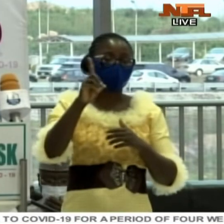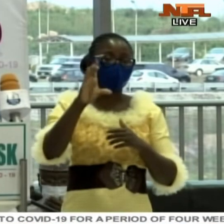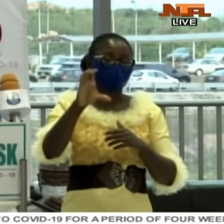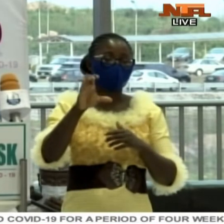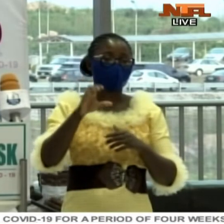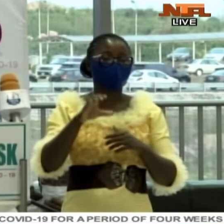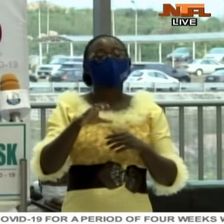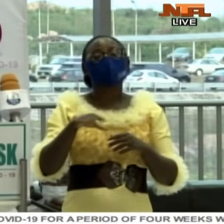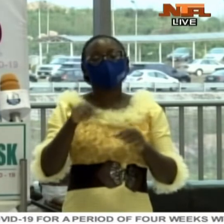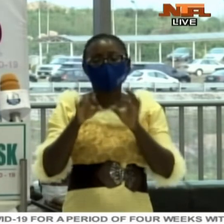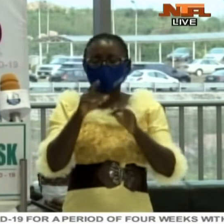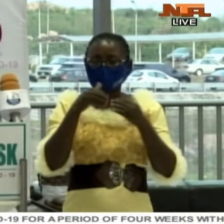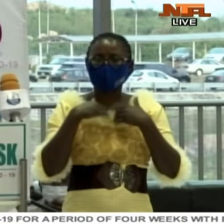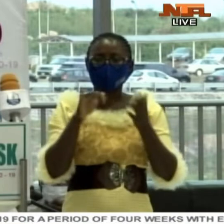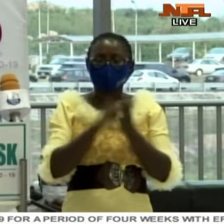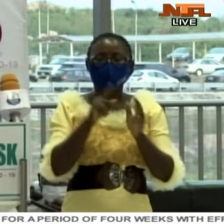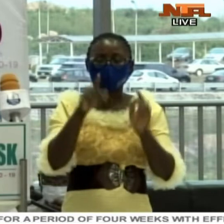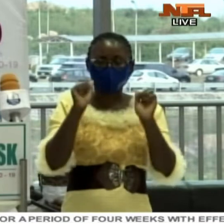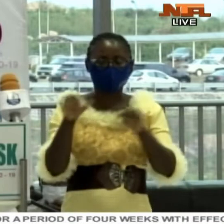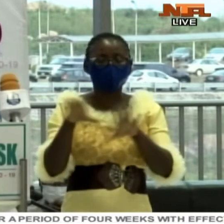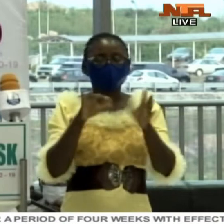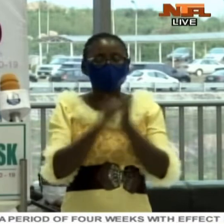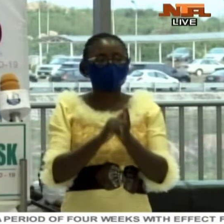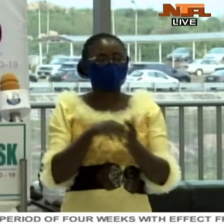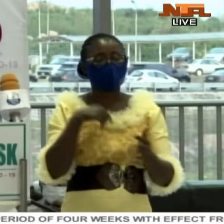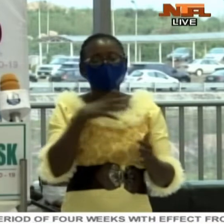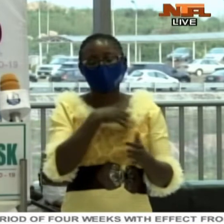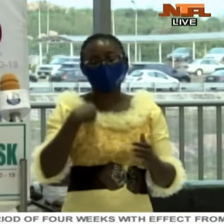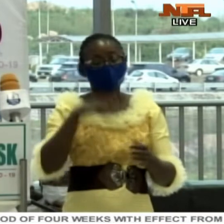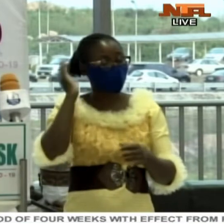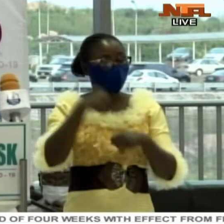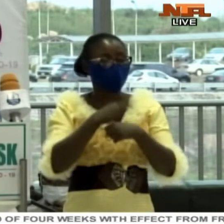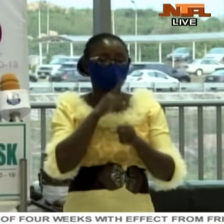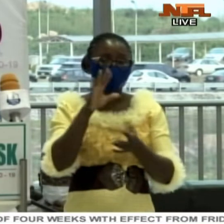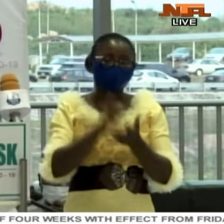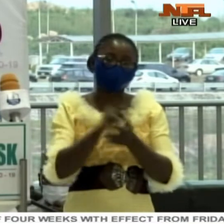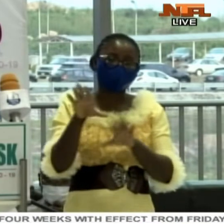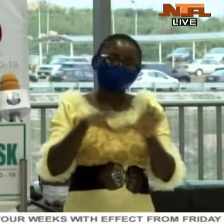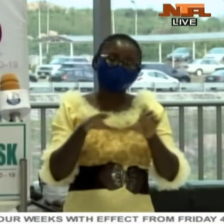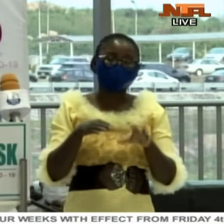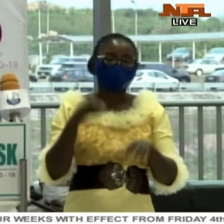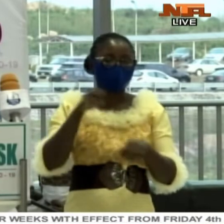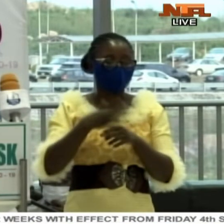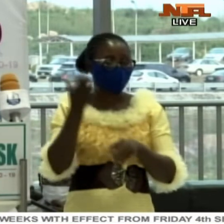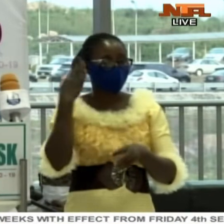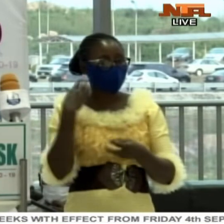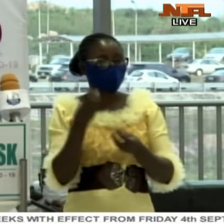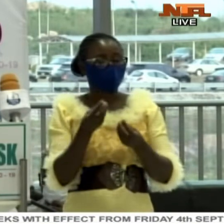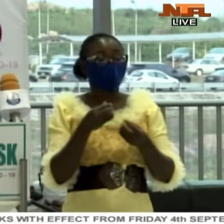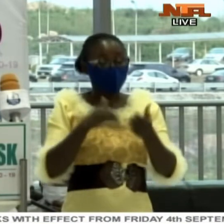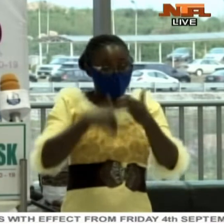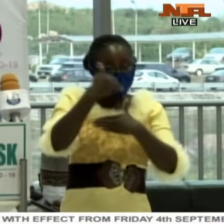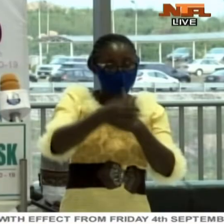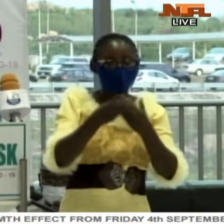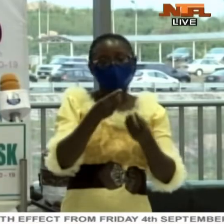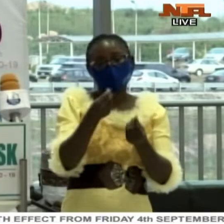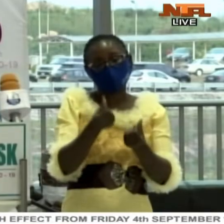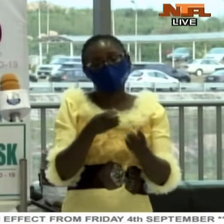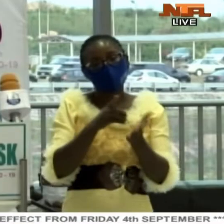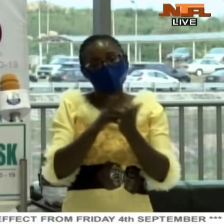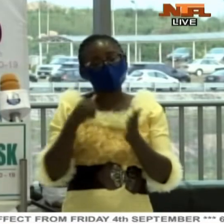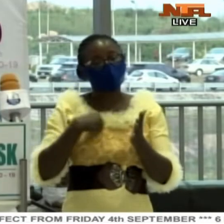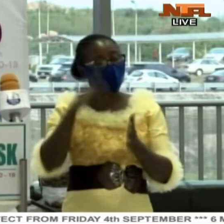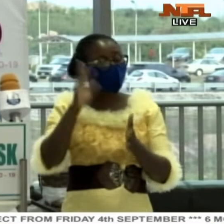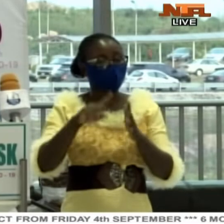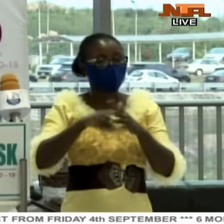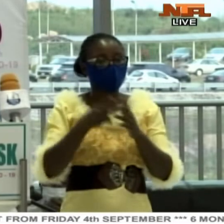onto the platform, and we'll make sure you do. Over the next few weeks, we will start the process of getting the same registration for